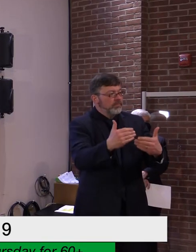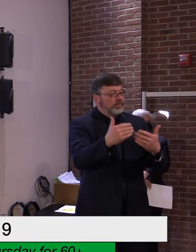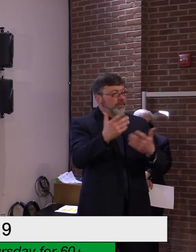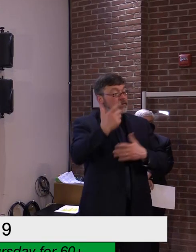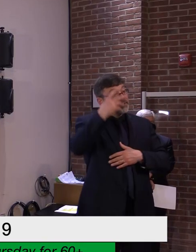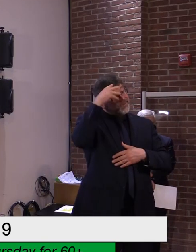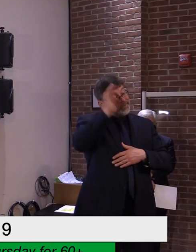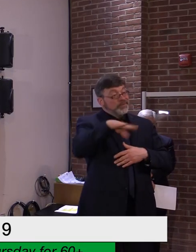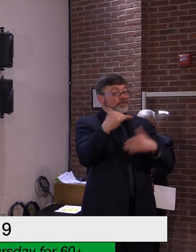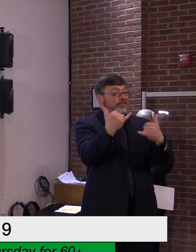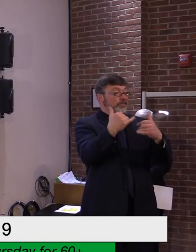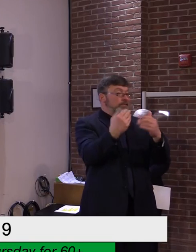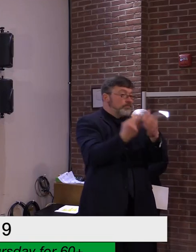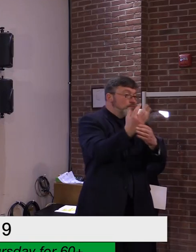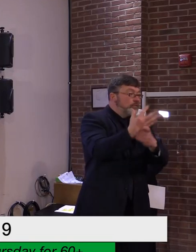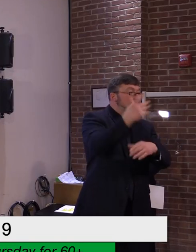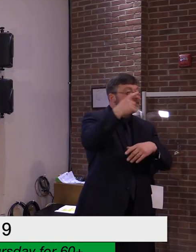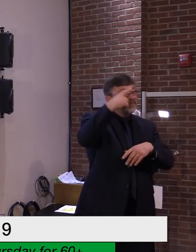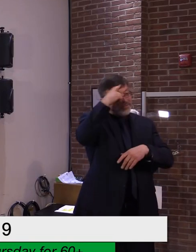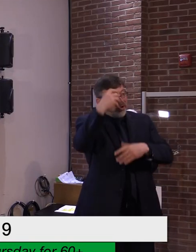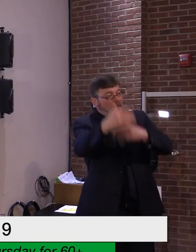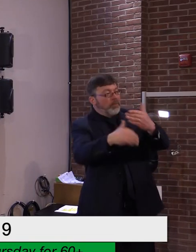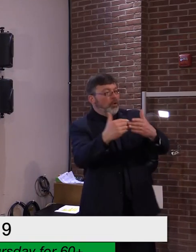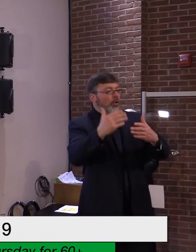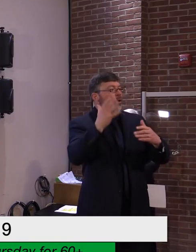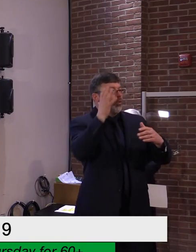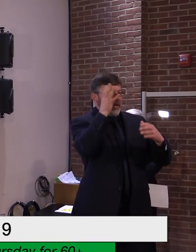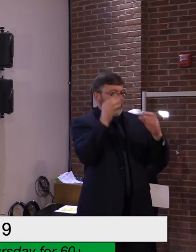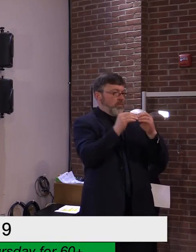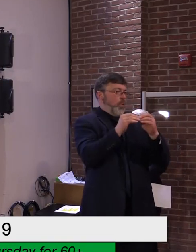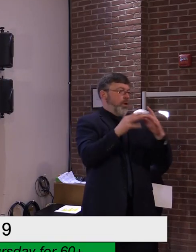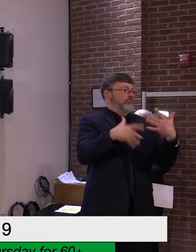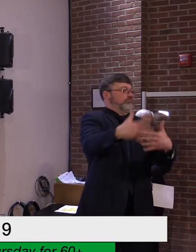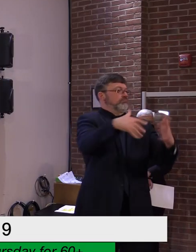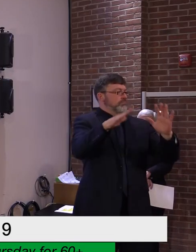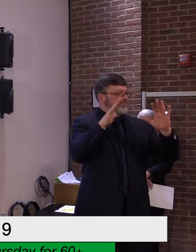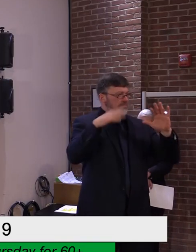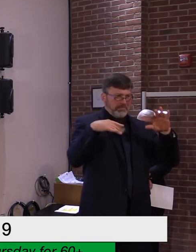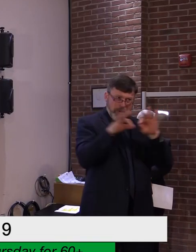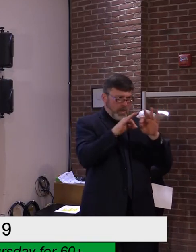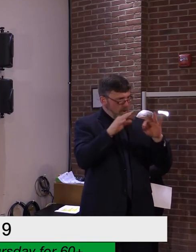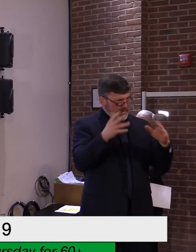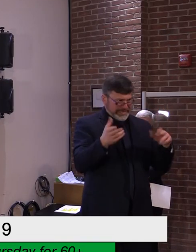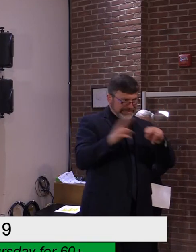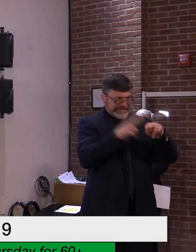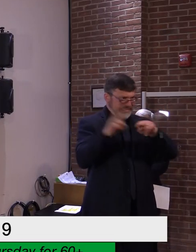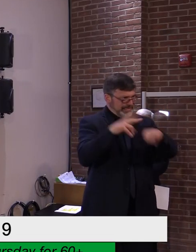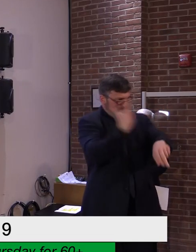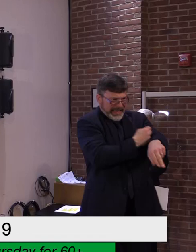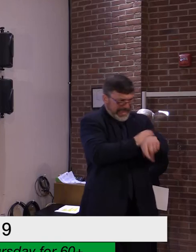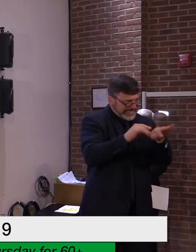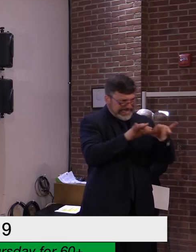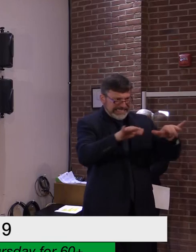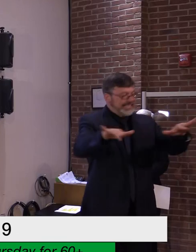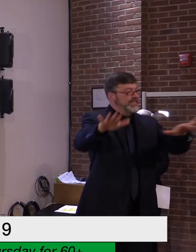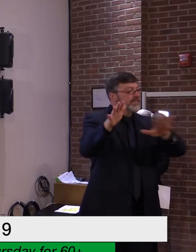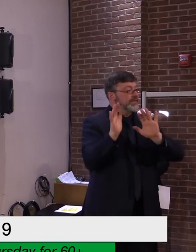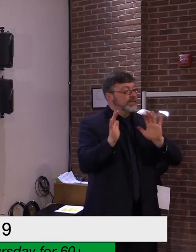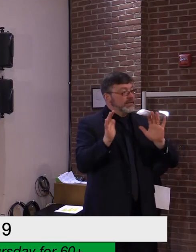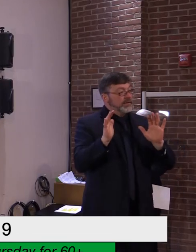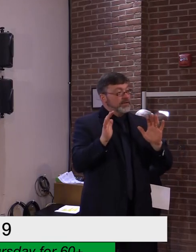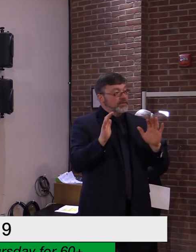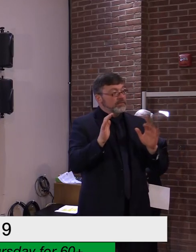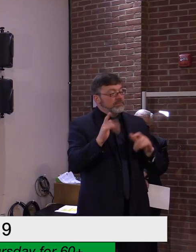outdoors more safely, there's certainly gives us some hope and some confidence there as well. But then just look what we talked about in Michigan. I mean, when they have